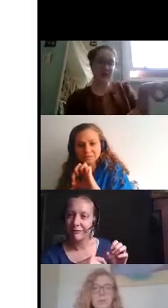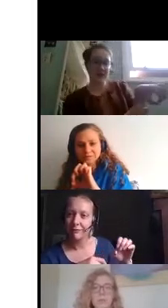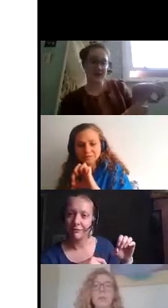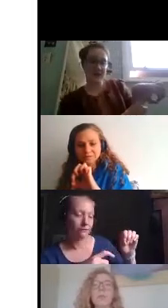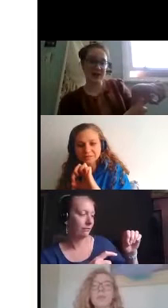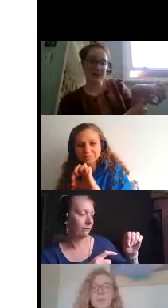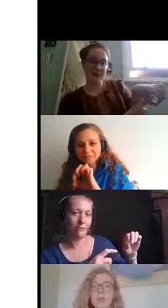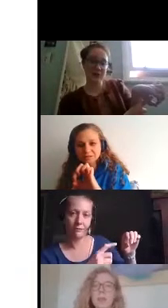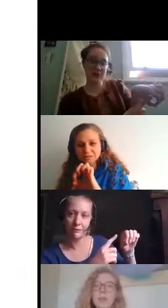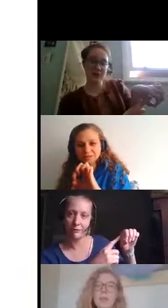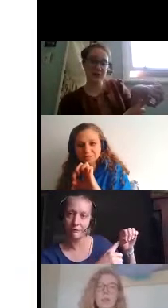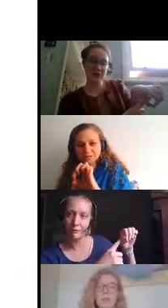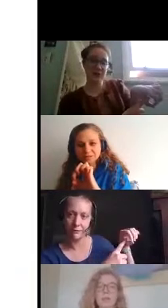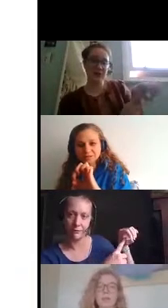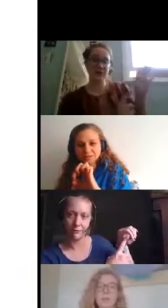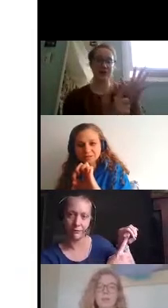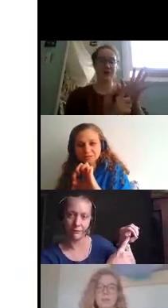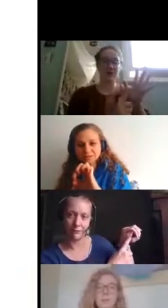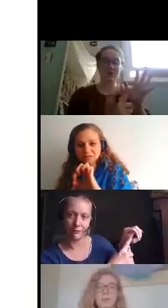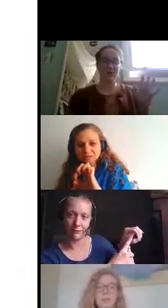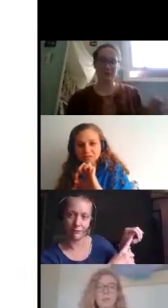you make kind of like a capital Q.